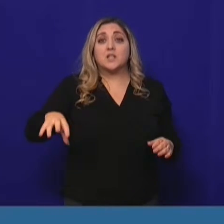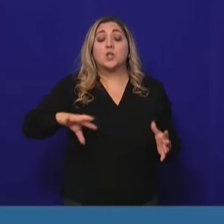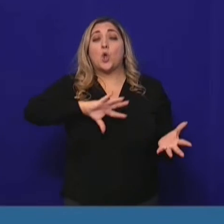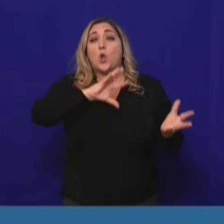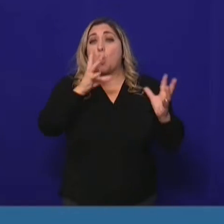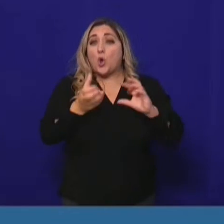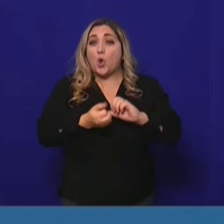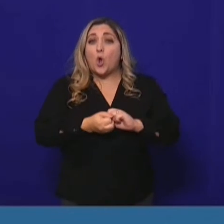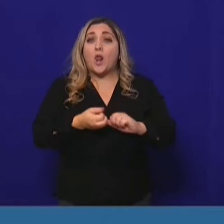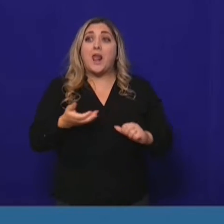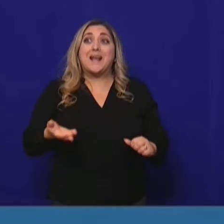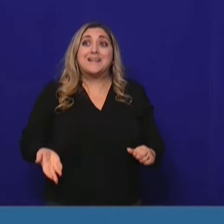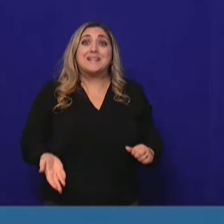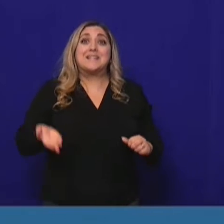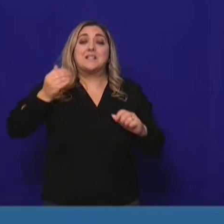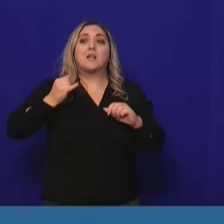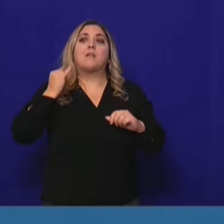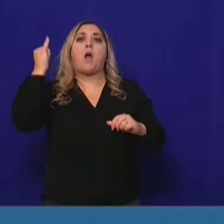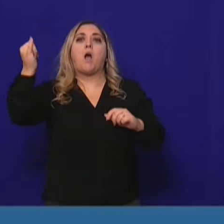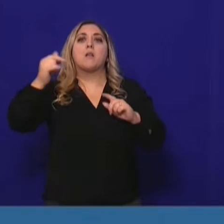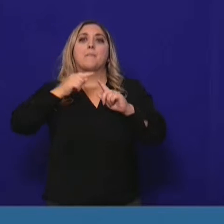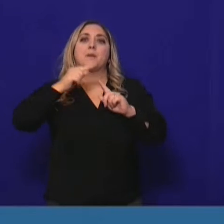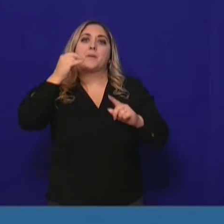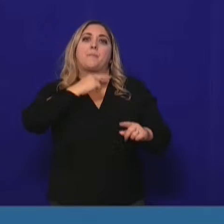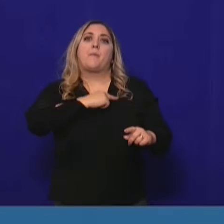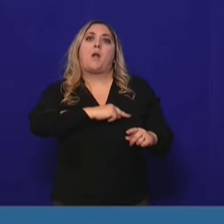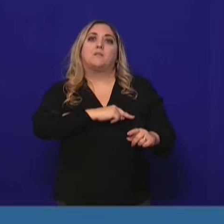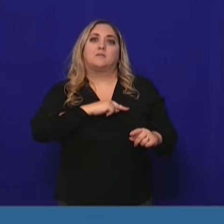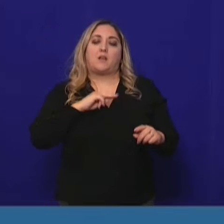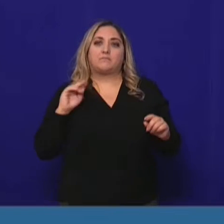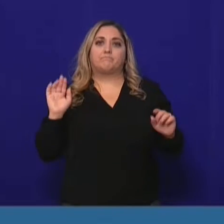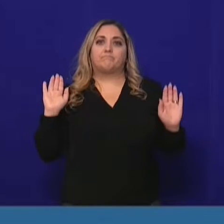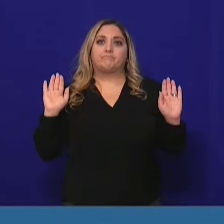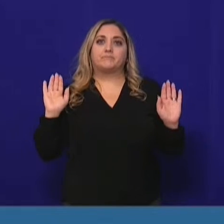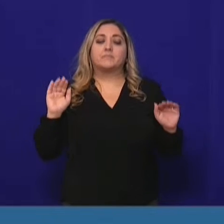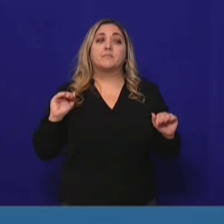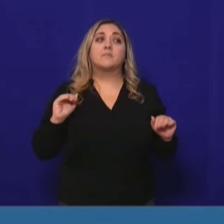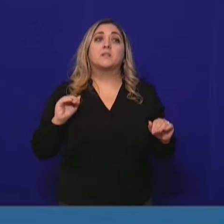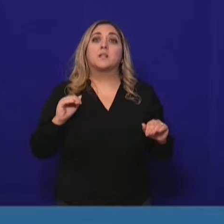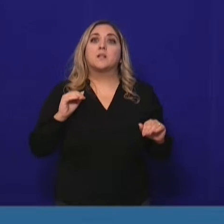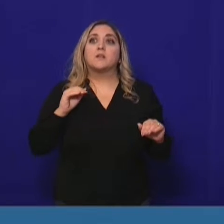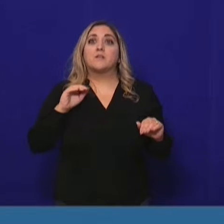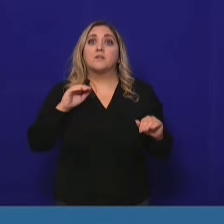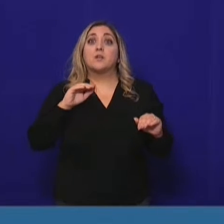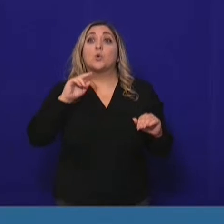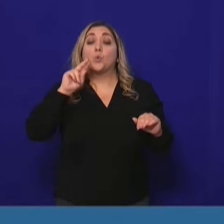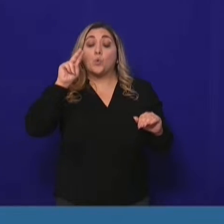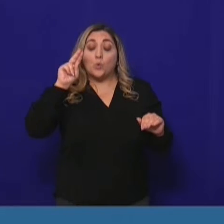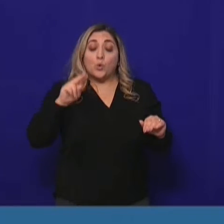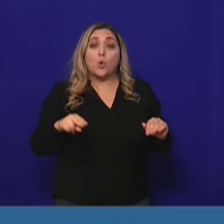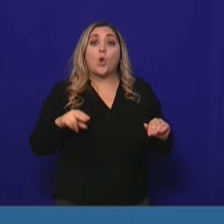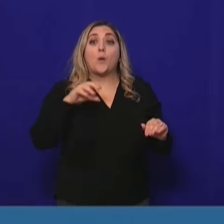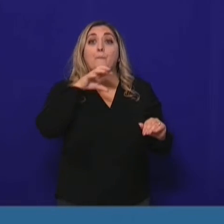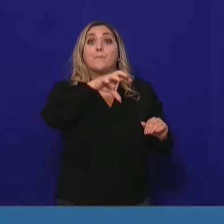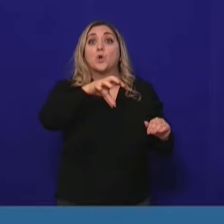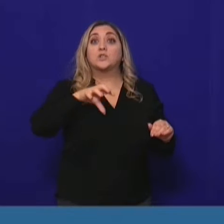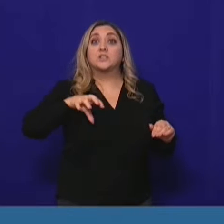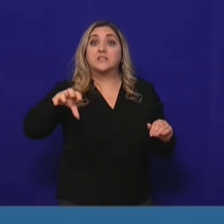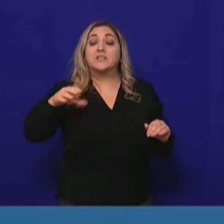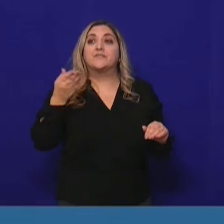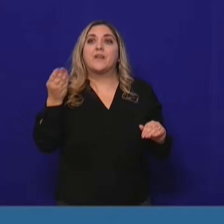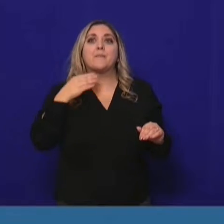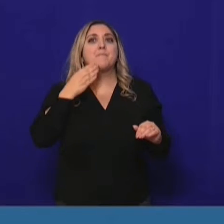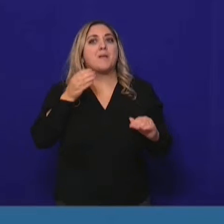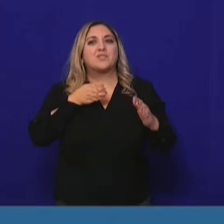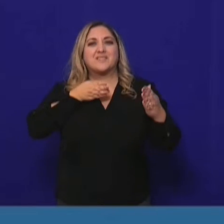huma jaqbżu threshold tagħna għaliex anke żidna dawk li huma fejn m'għandniex direct flights għaliex jista' jkun forsi jkun hemm xi